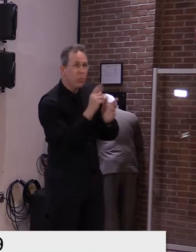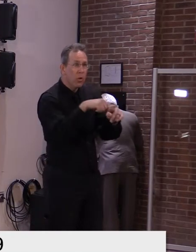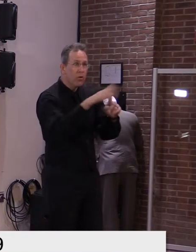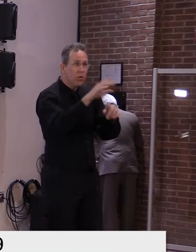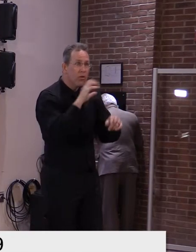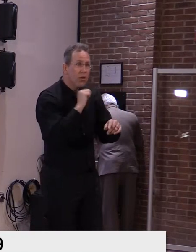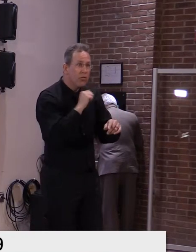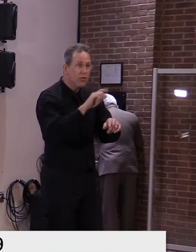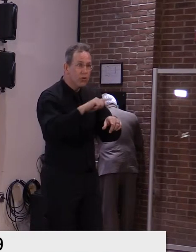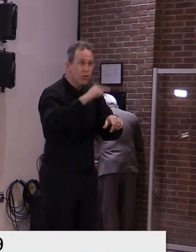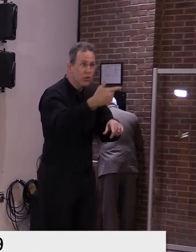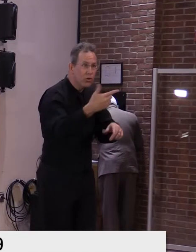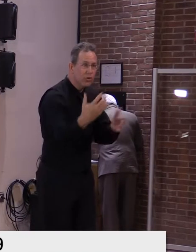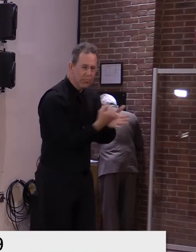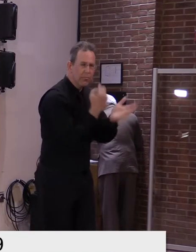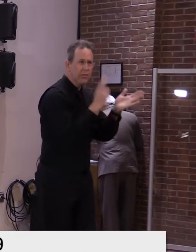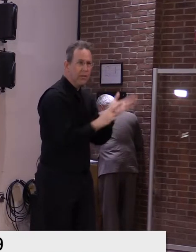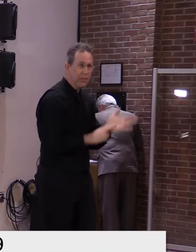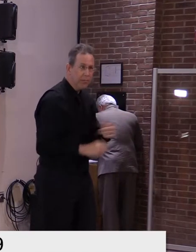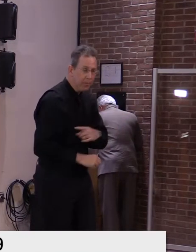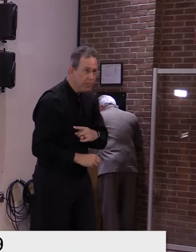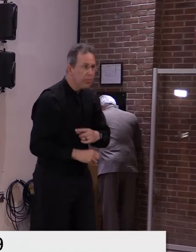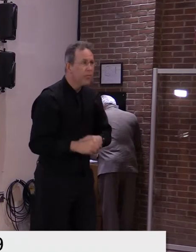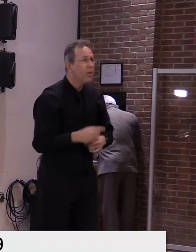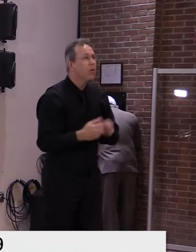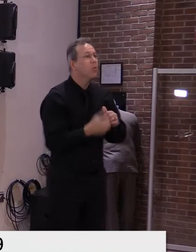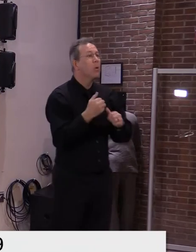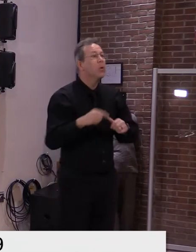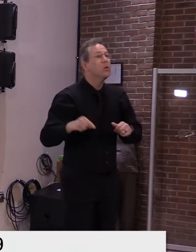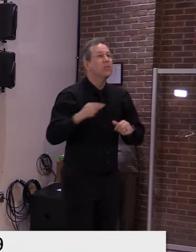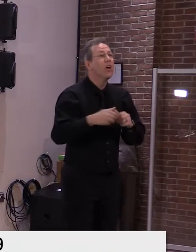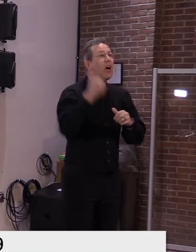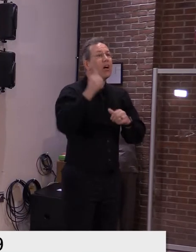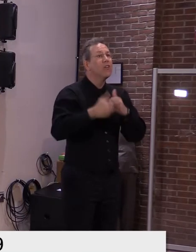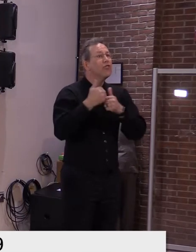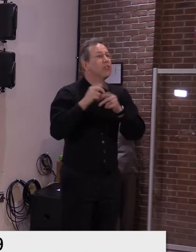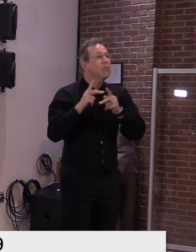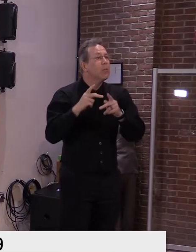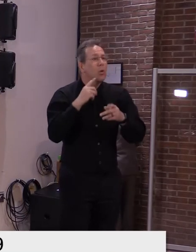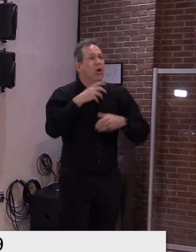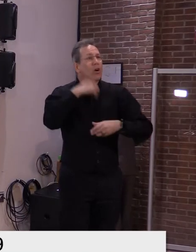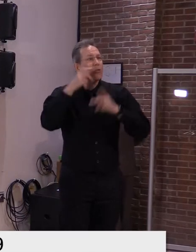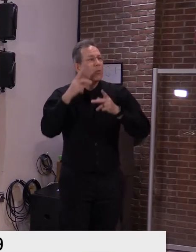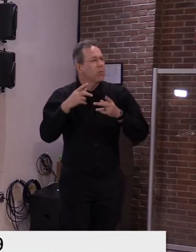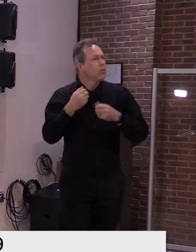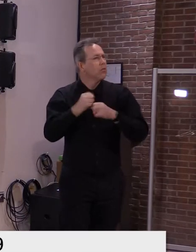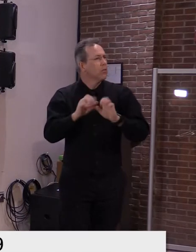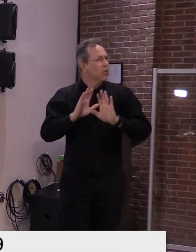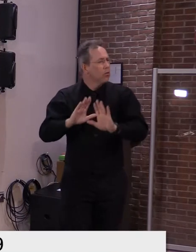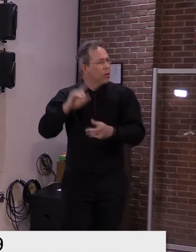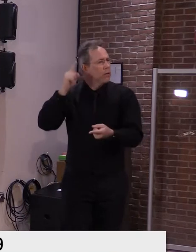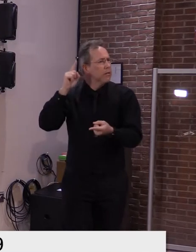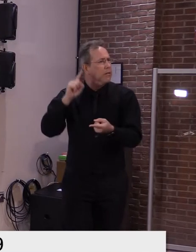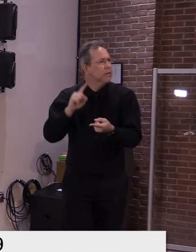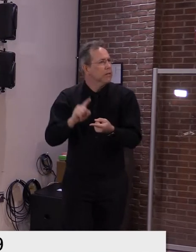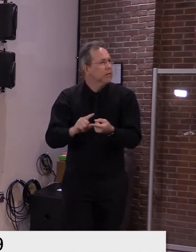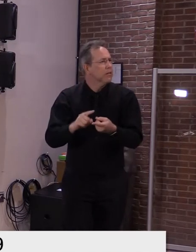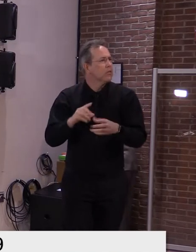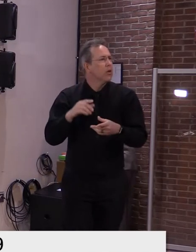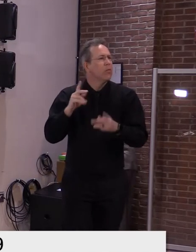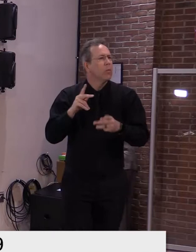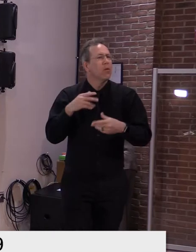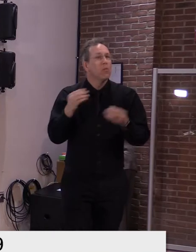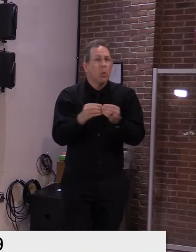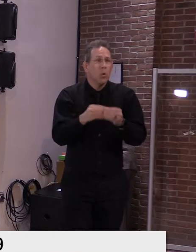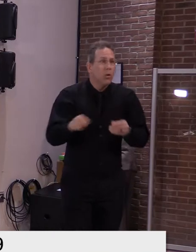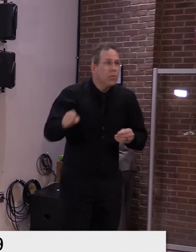at highest risk, we'll also be able to methodically and safely relax certain restrictions. As